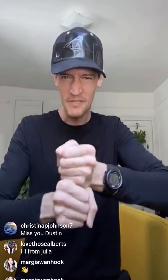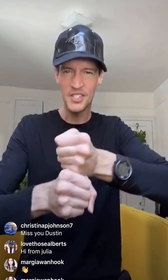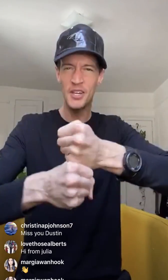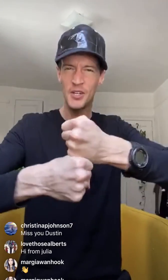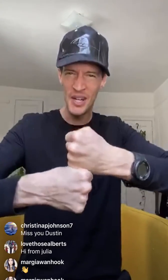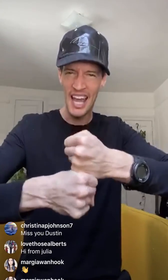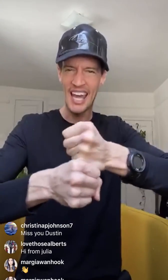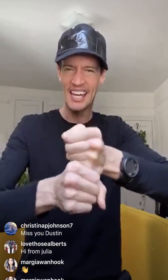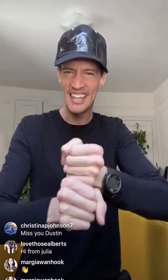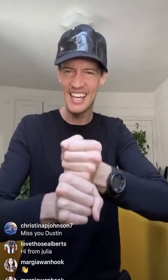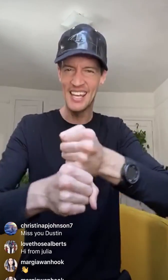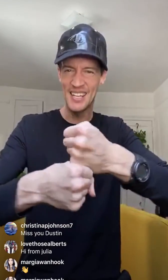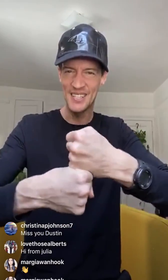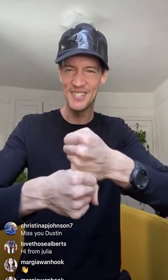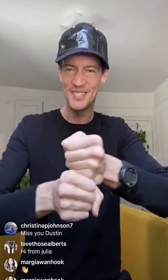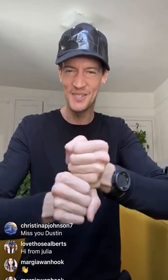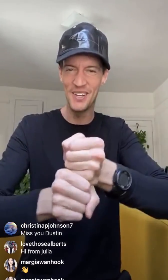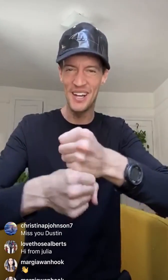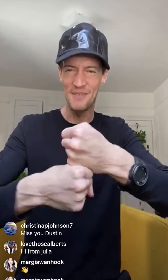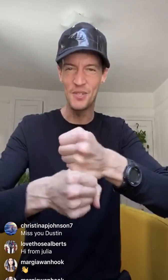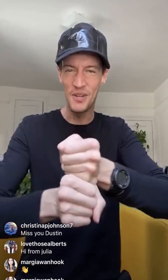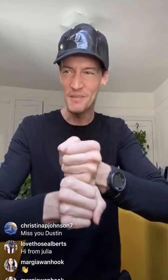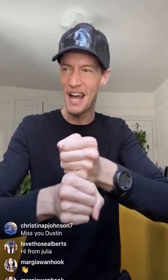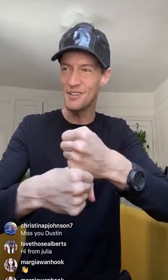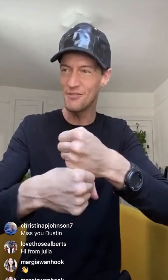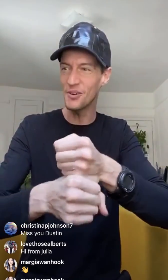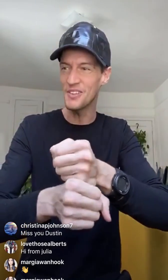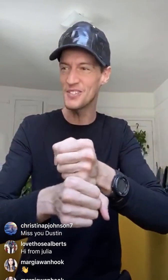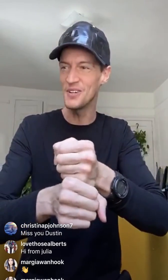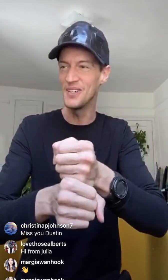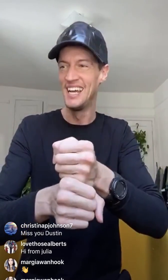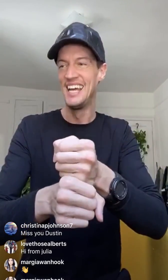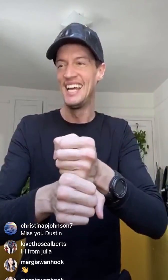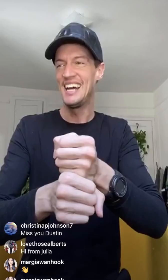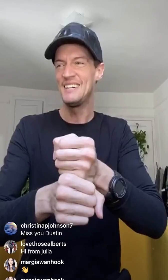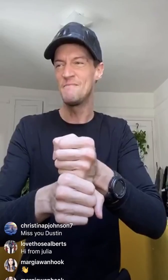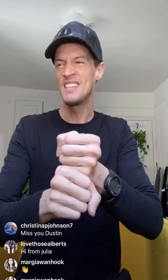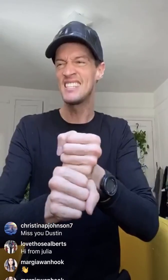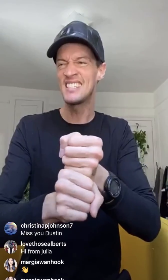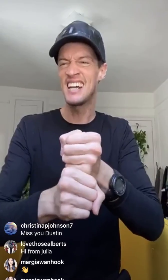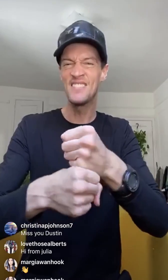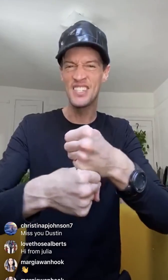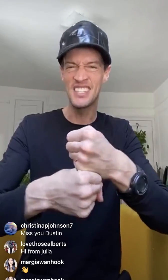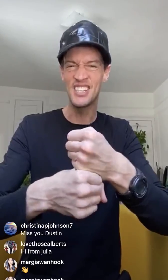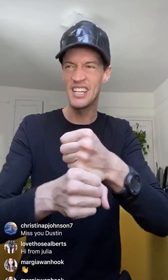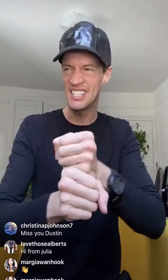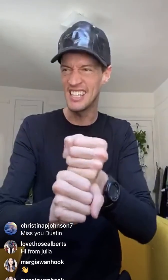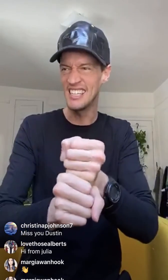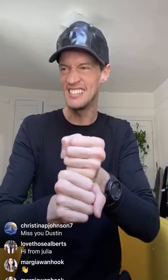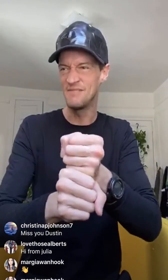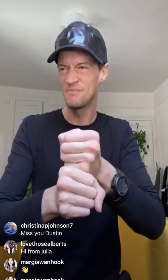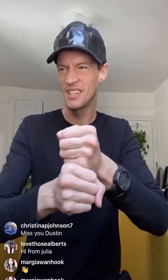make a fist and you move it forward. Like, oh, we're going to attempt to do that. We're going to try to do that. To make, faction,